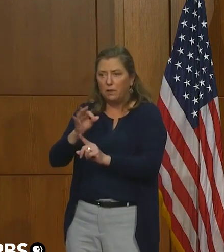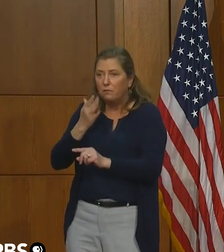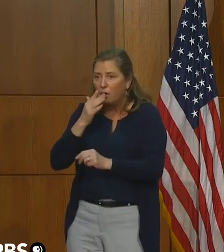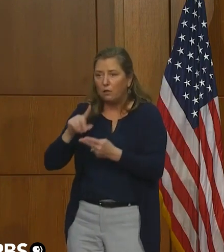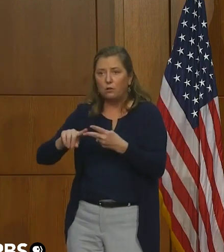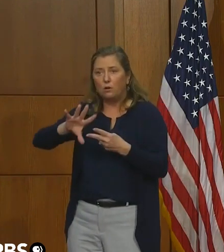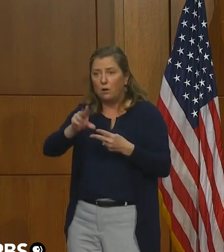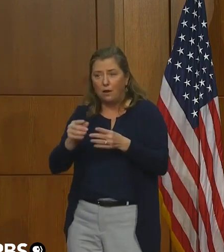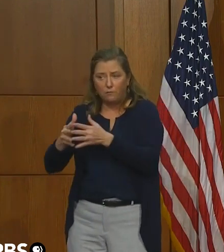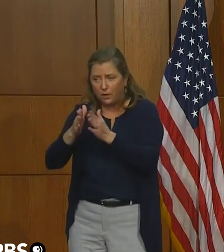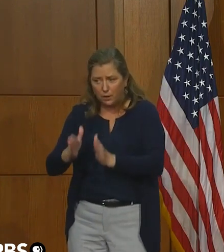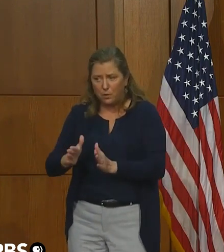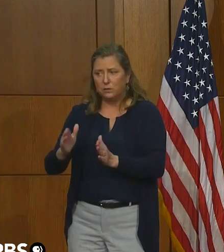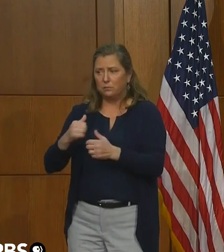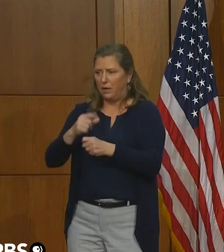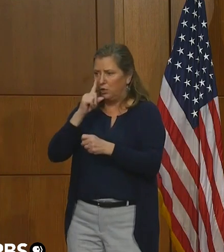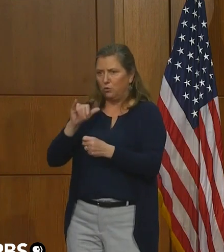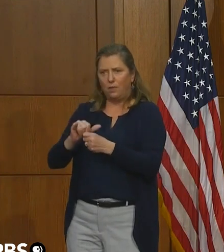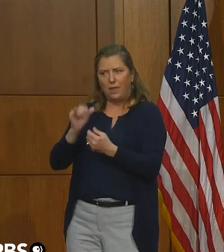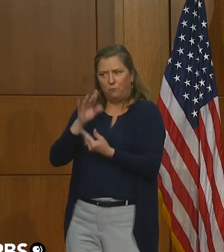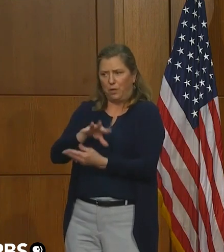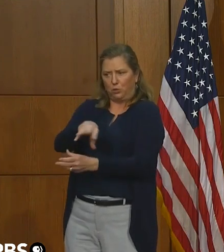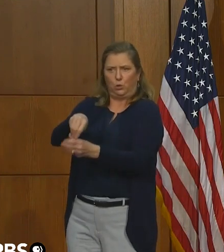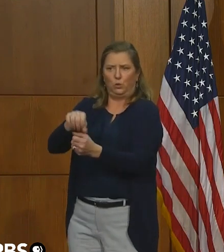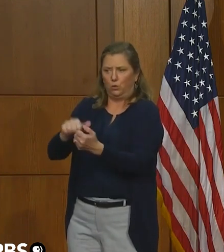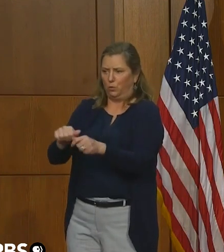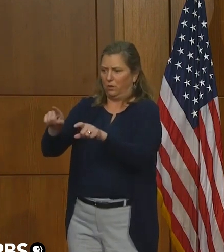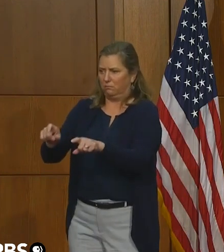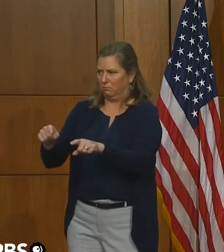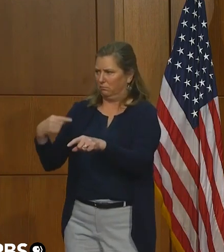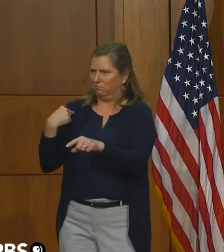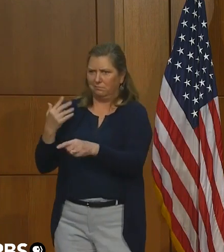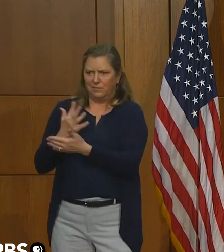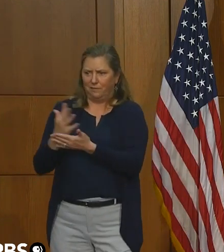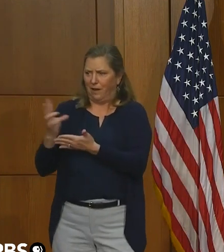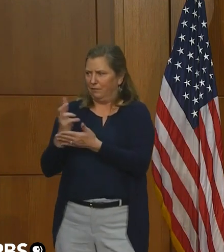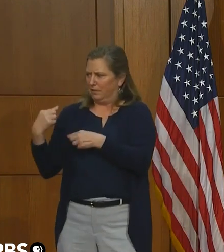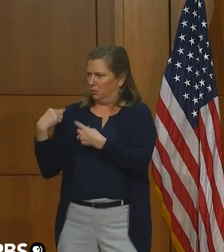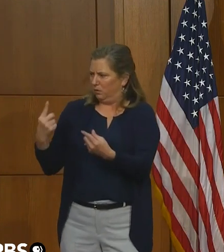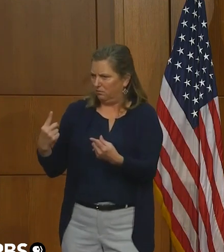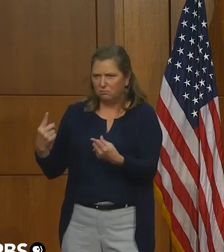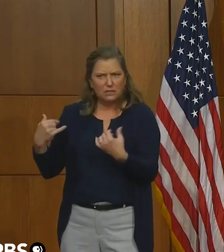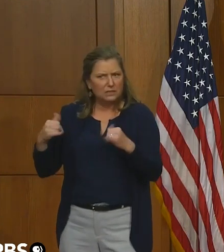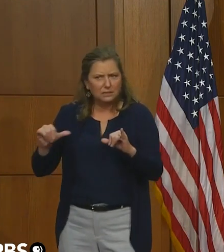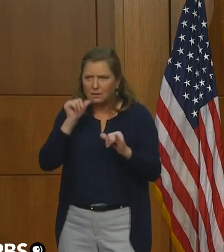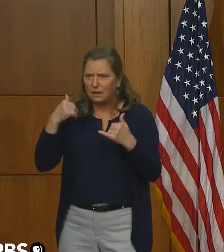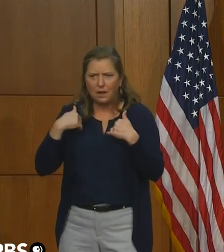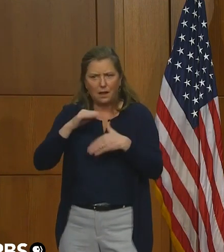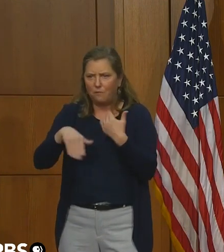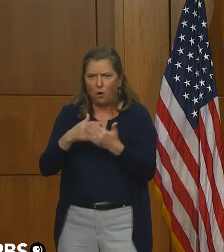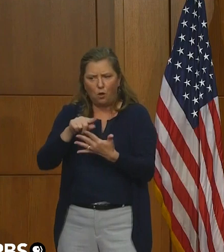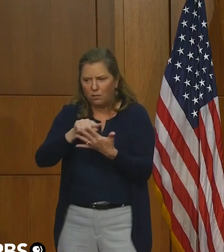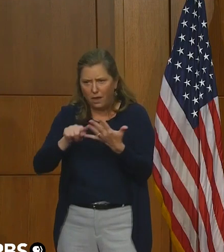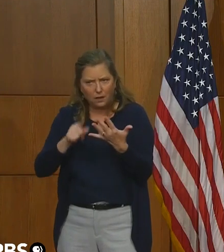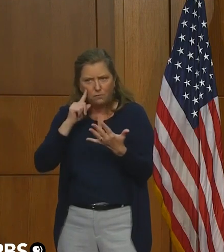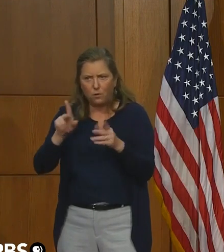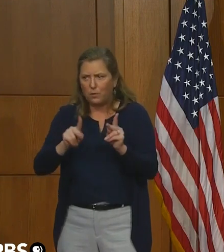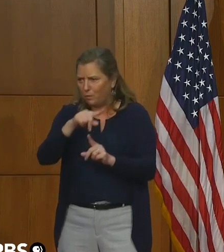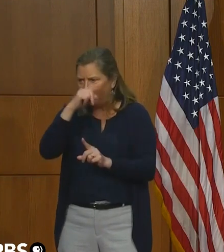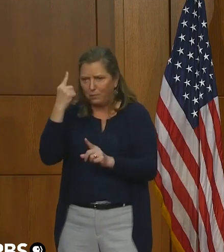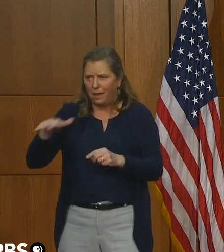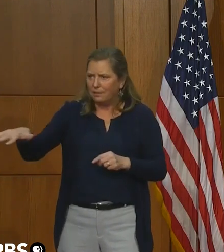Americans would be included. And here we are 5-6 weeks later, we still don't have all of the data for black